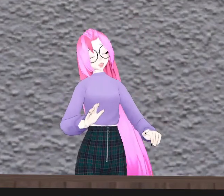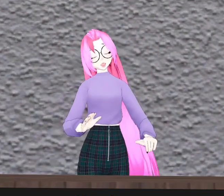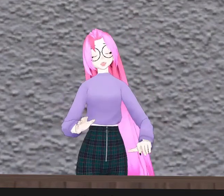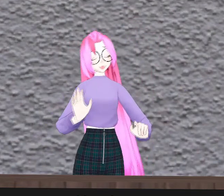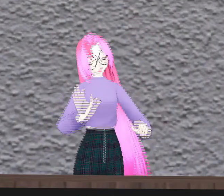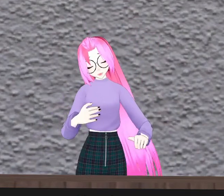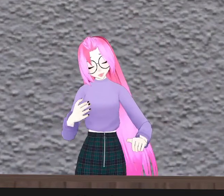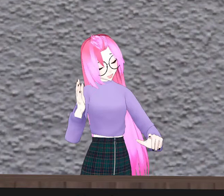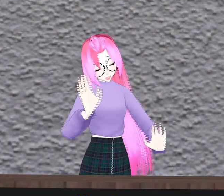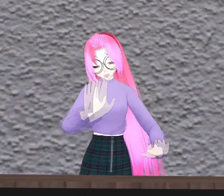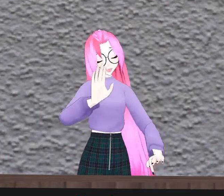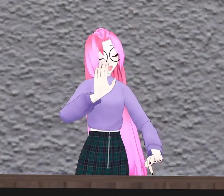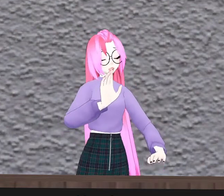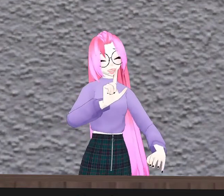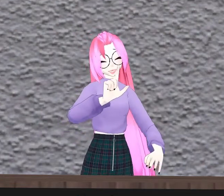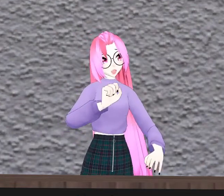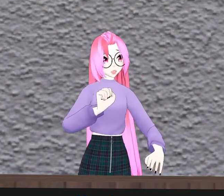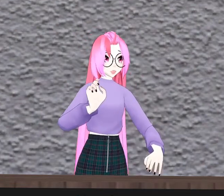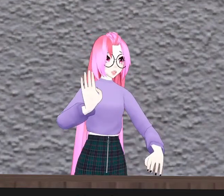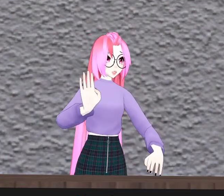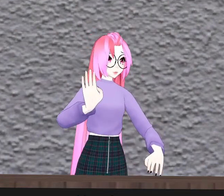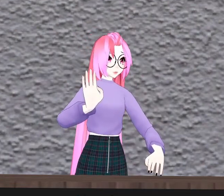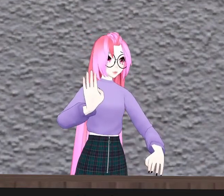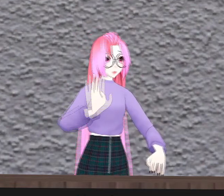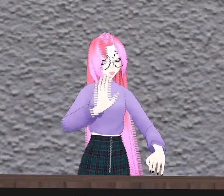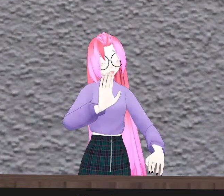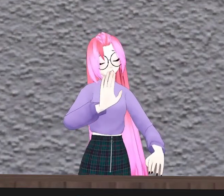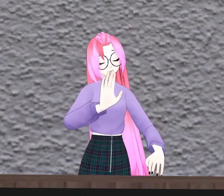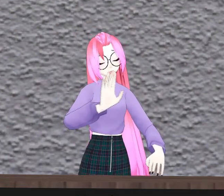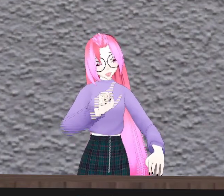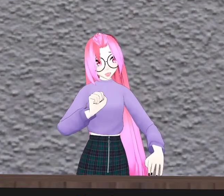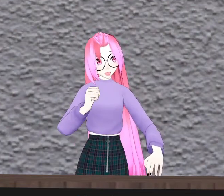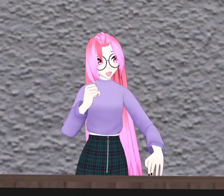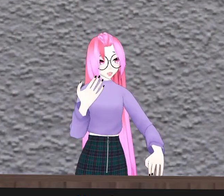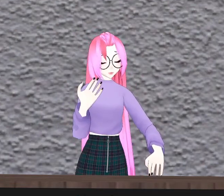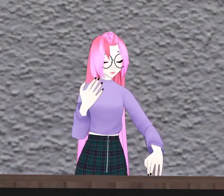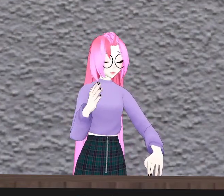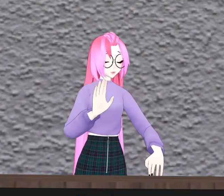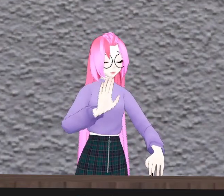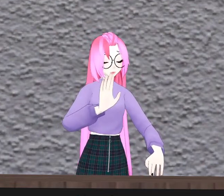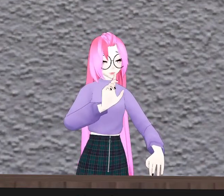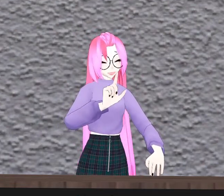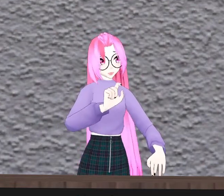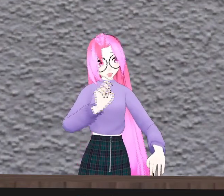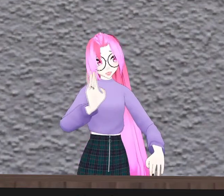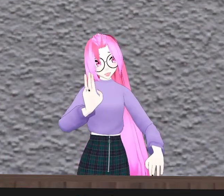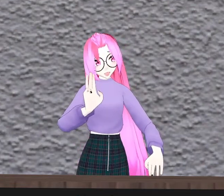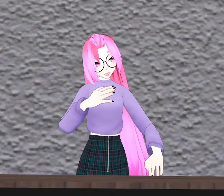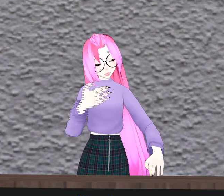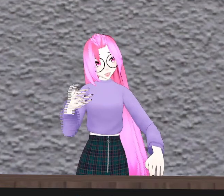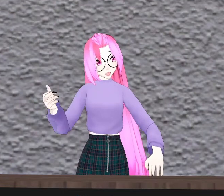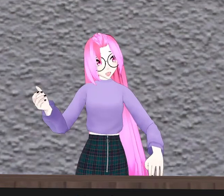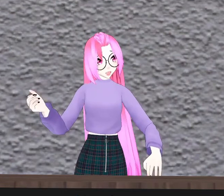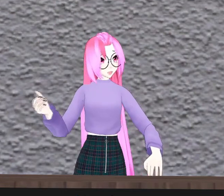Okay. Okay, fine. 24, and then 25, 26, yada yada yada,